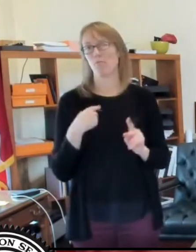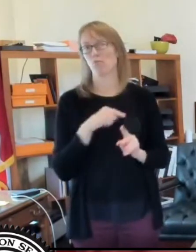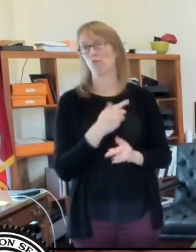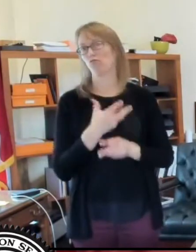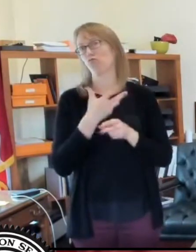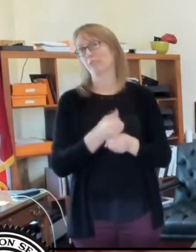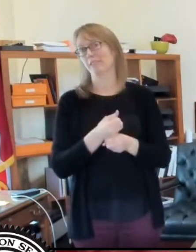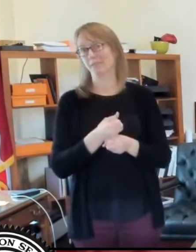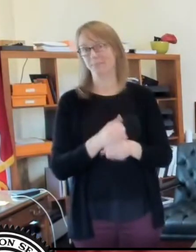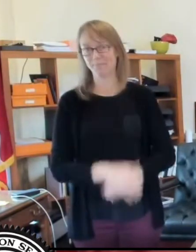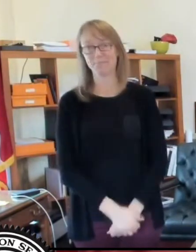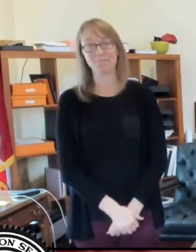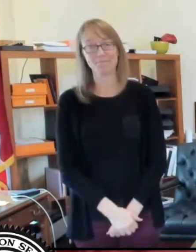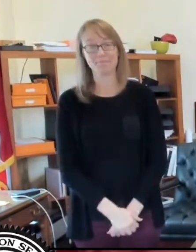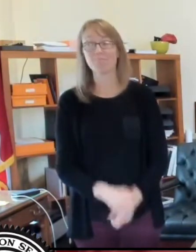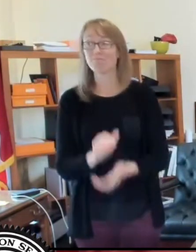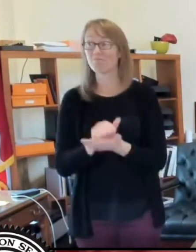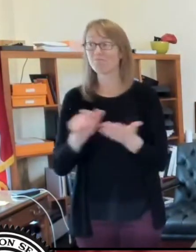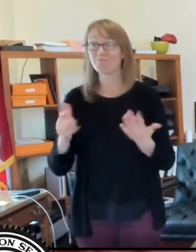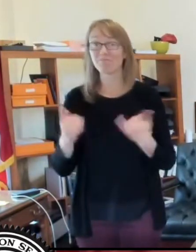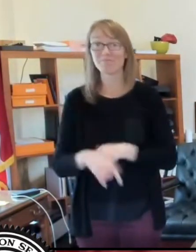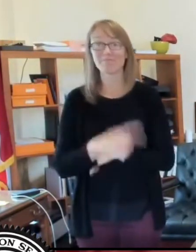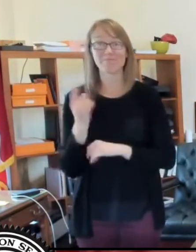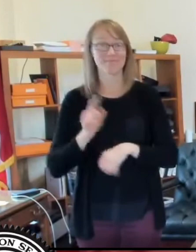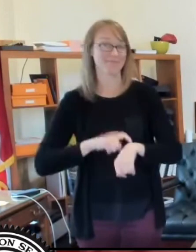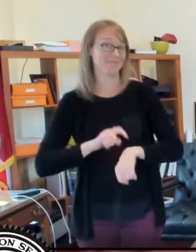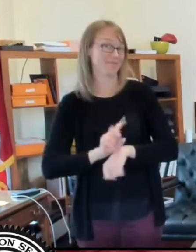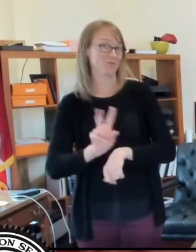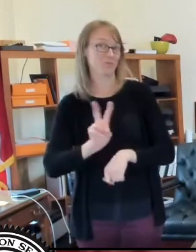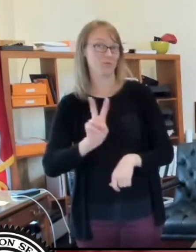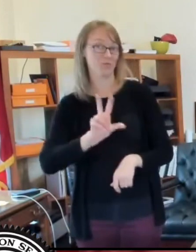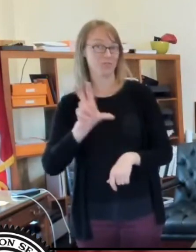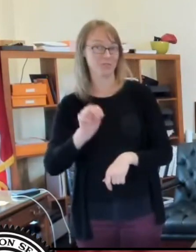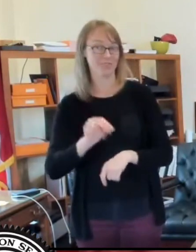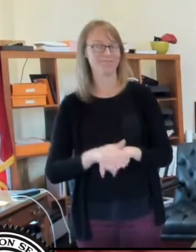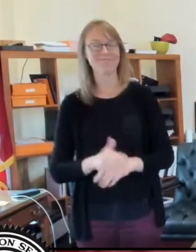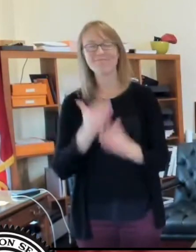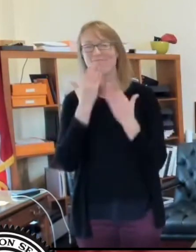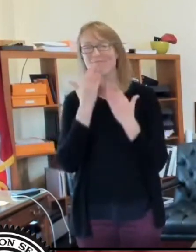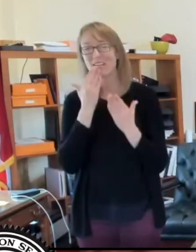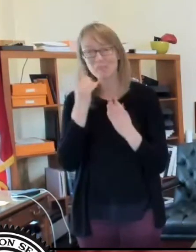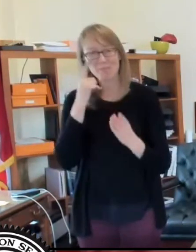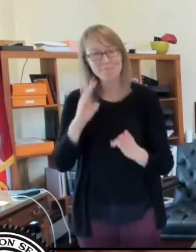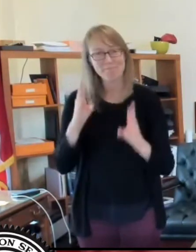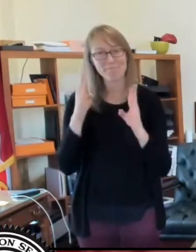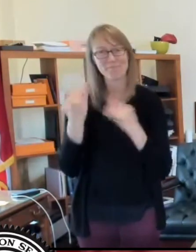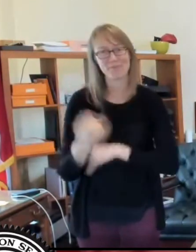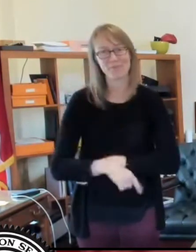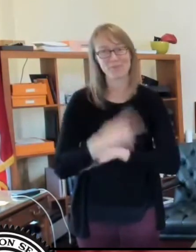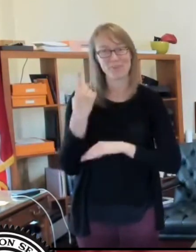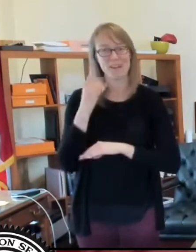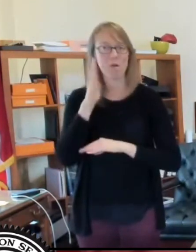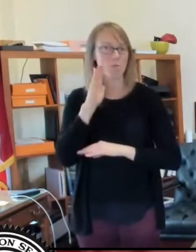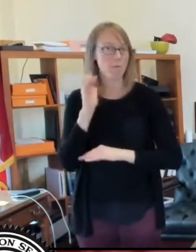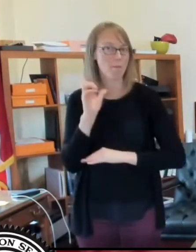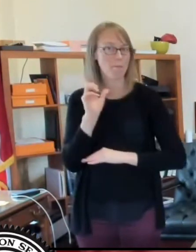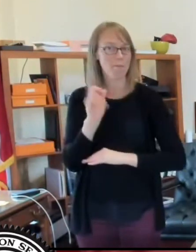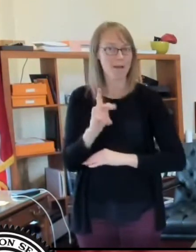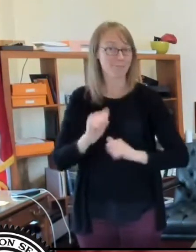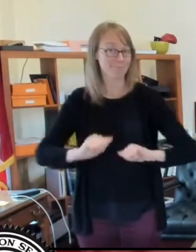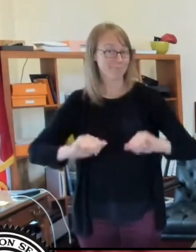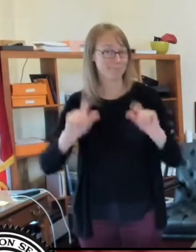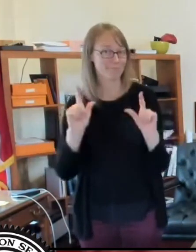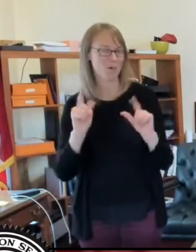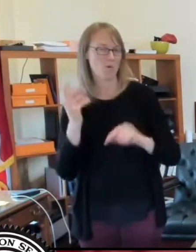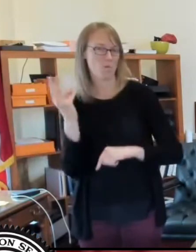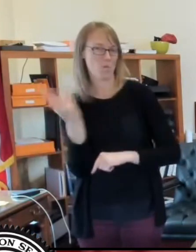that's it for today. It is 2:30. It's 2:30. Thank you all for being with us today. We'll be back to talk to you on